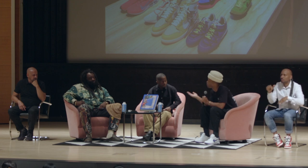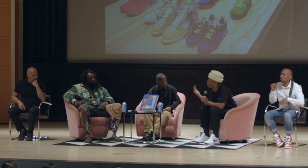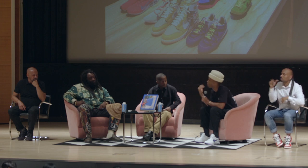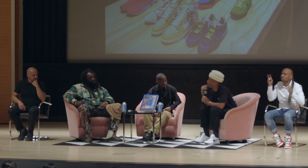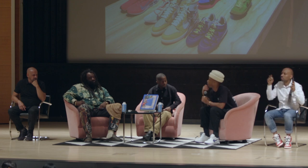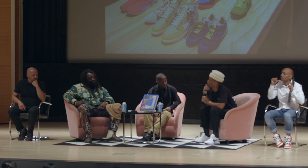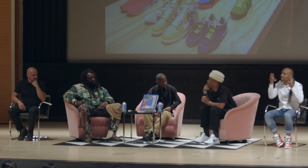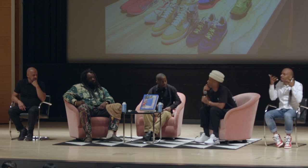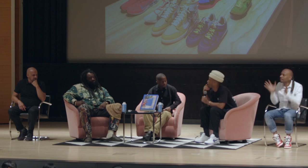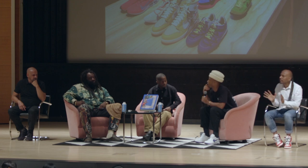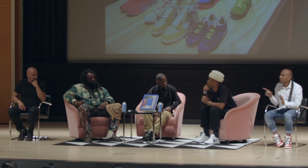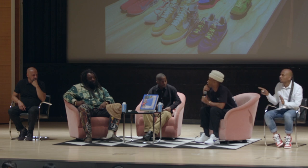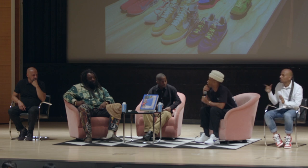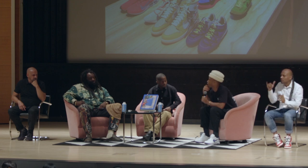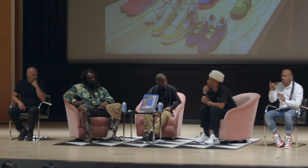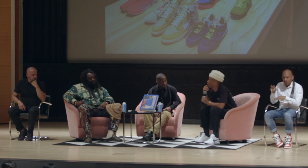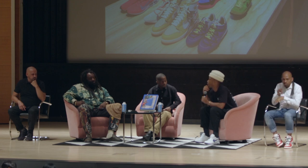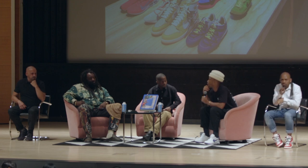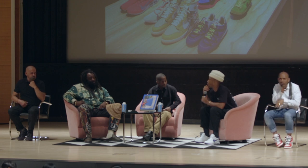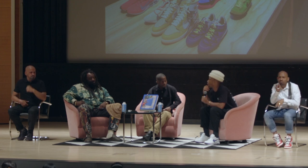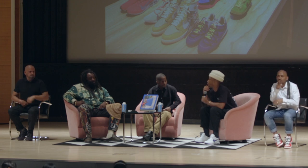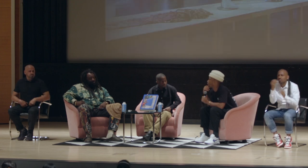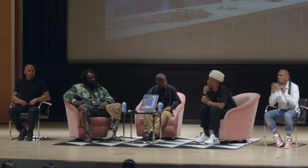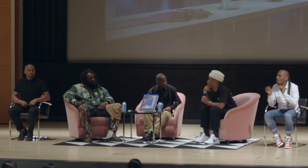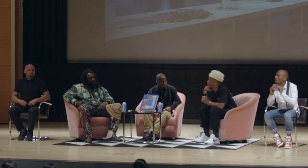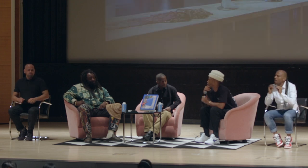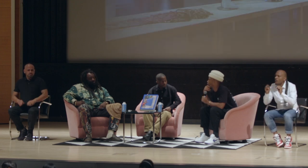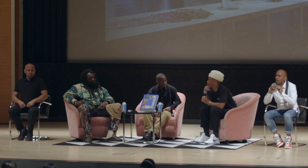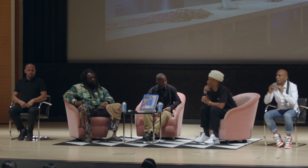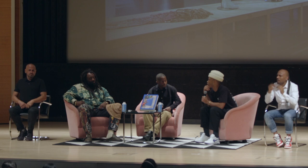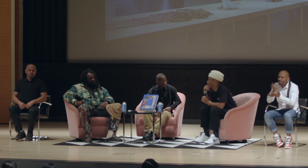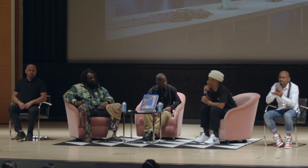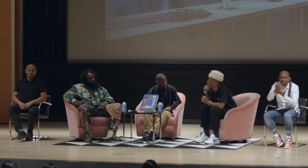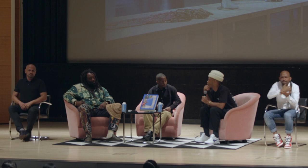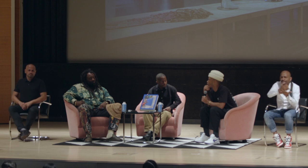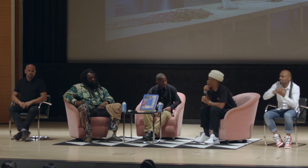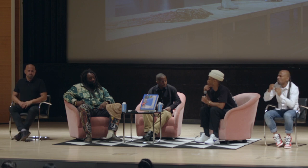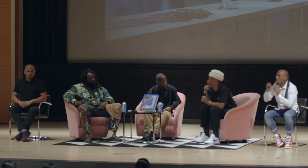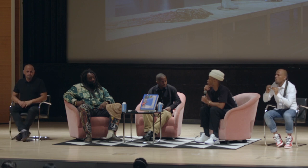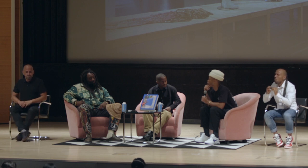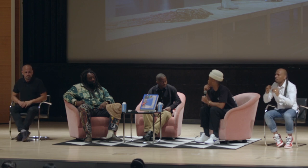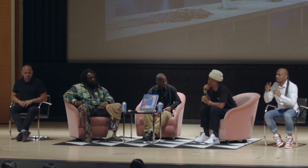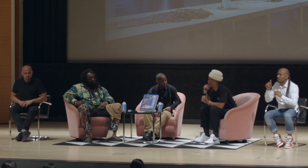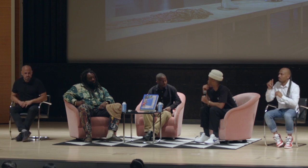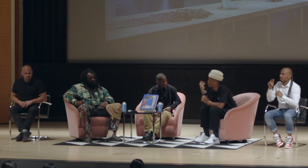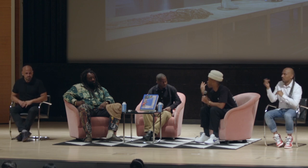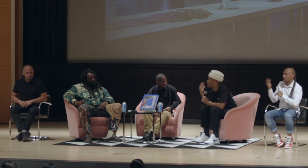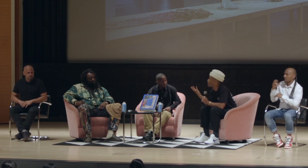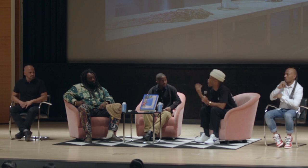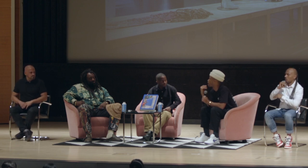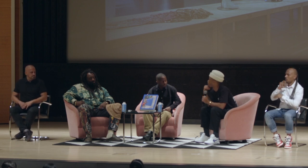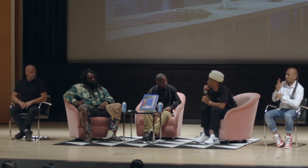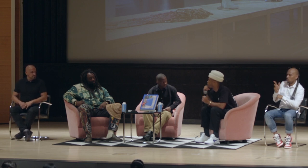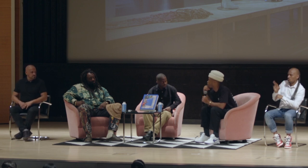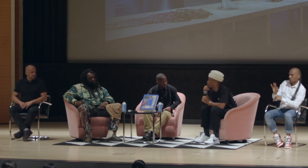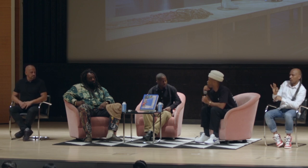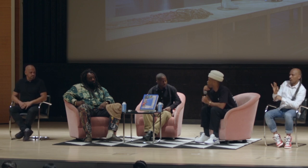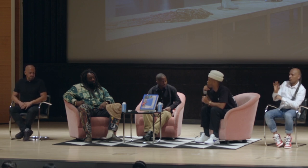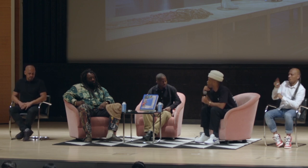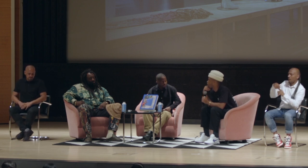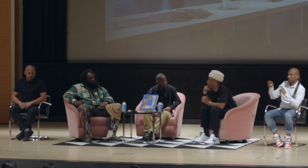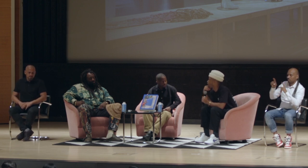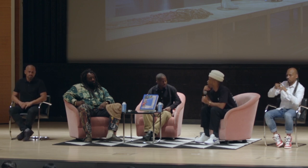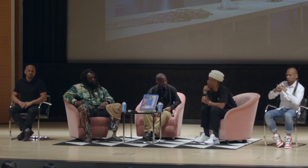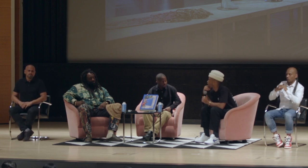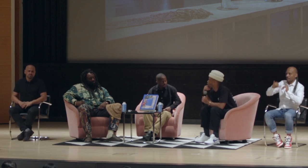And show the way that, like, you know, in some ways, you know, at 41 or, you know, 39, I think, when we started